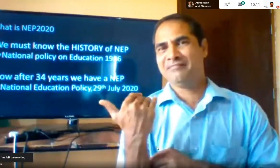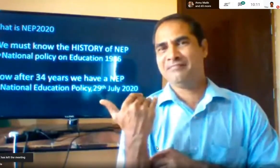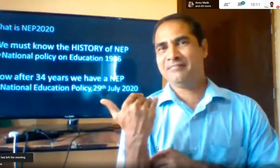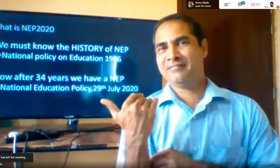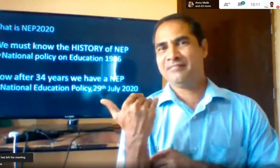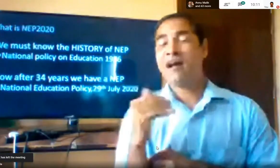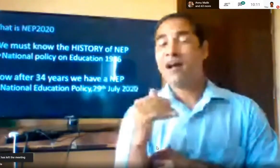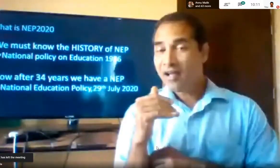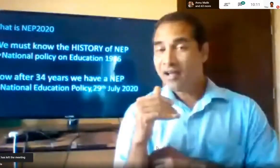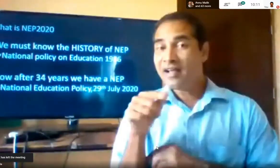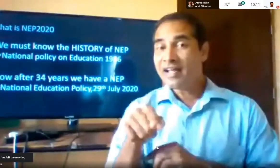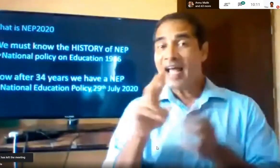So 2 months before.